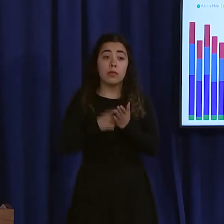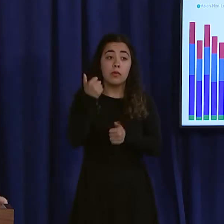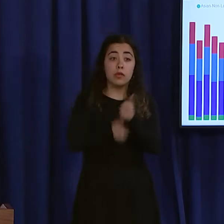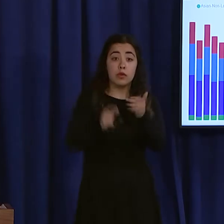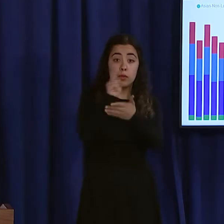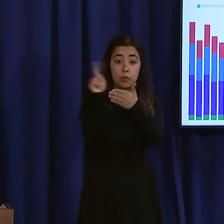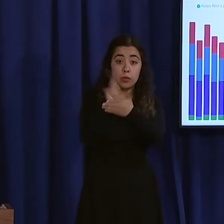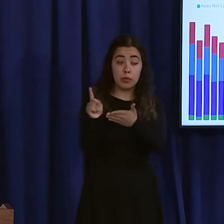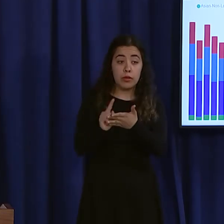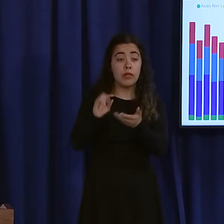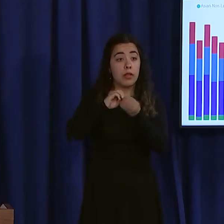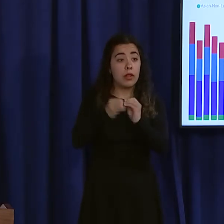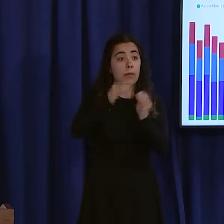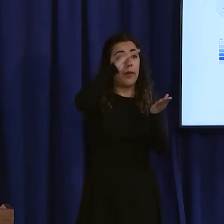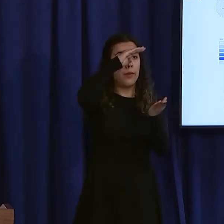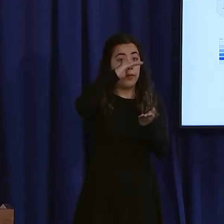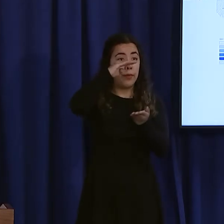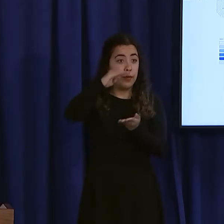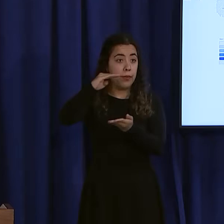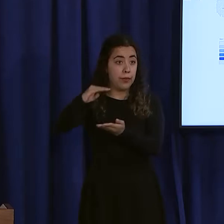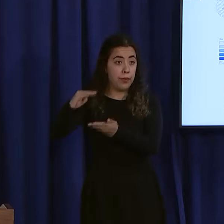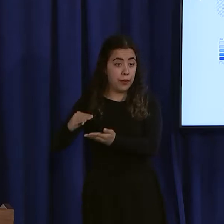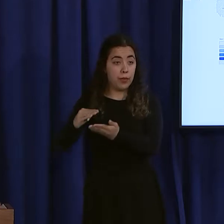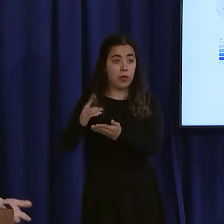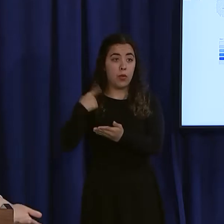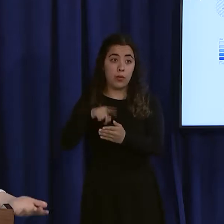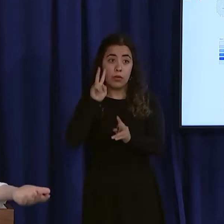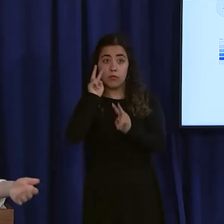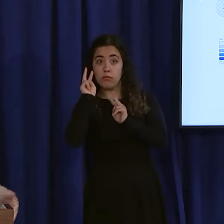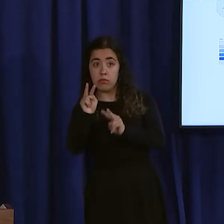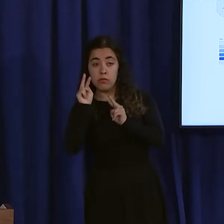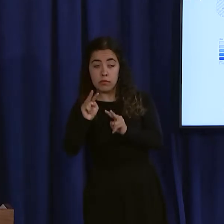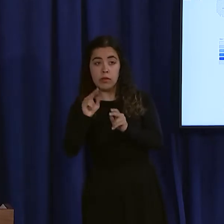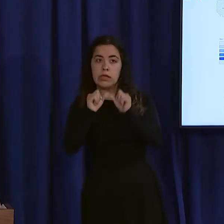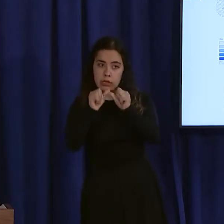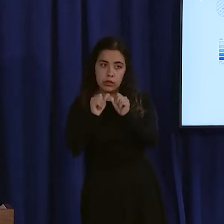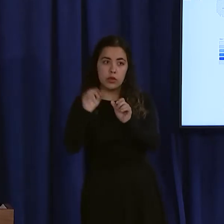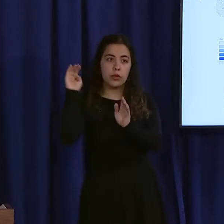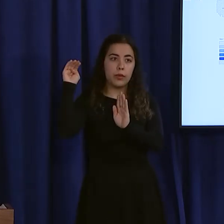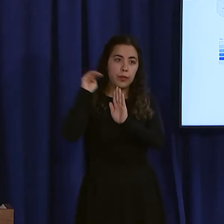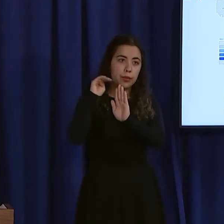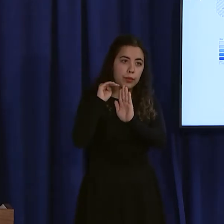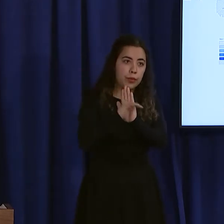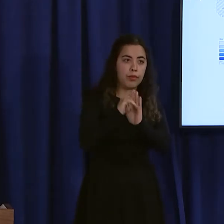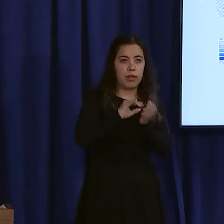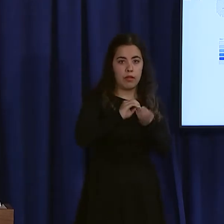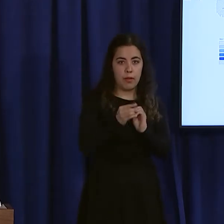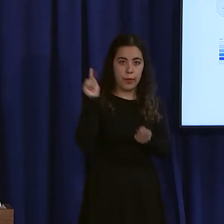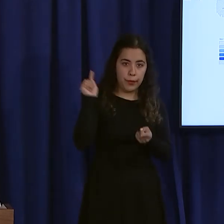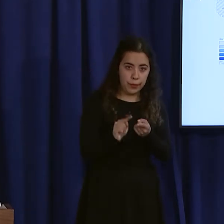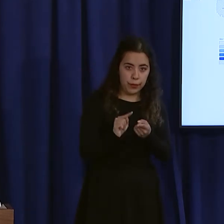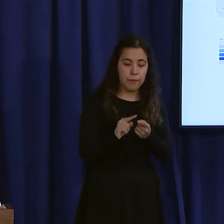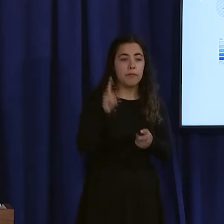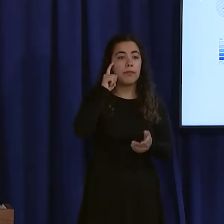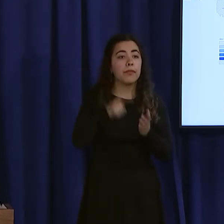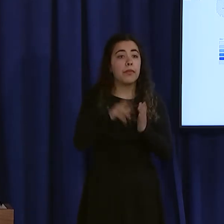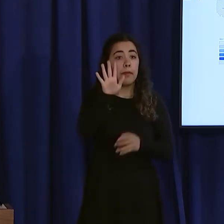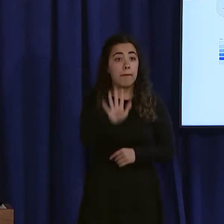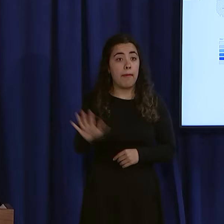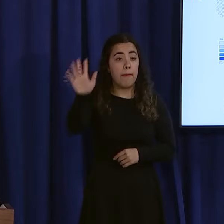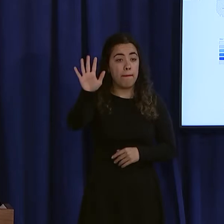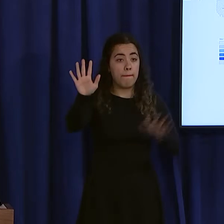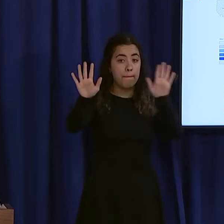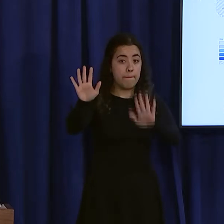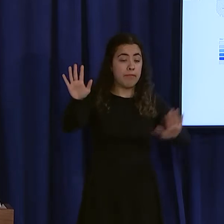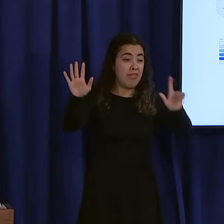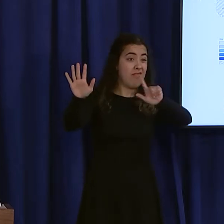down, and that's what we want to keep seeing. Also, if you look at a map here, you see that on the left, the darker